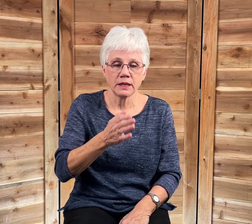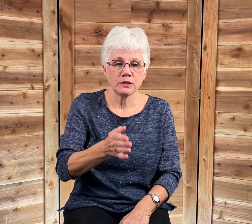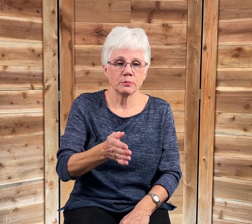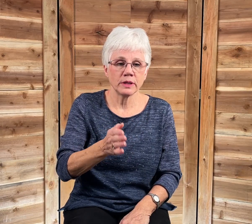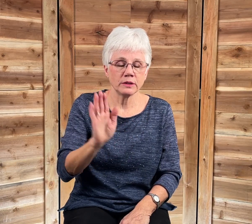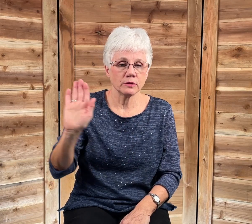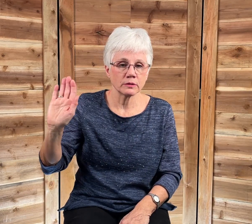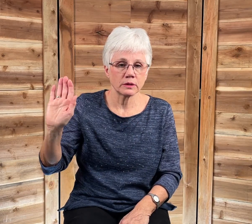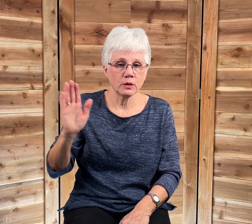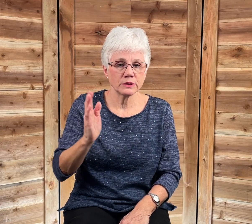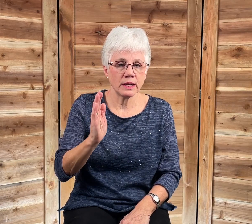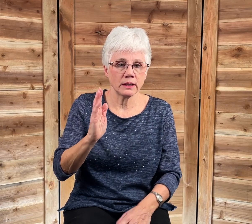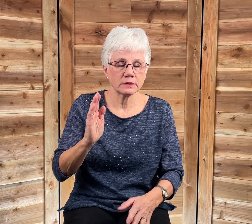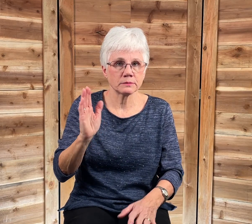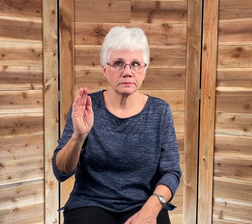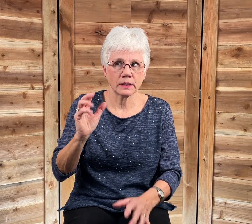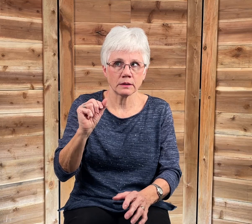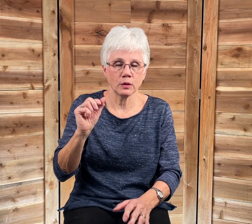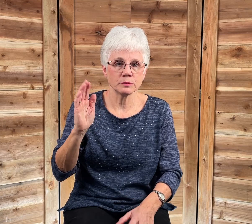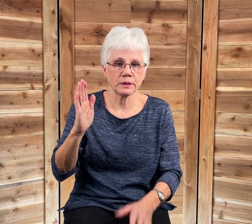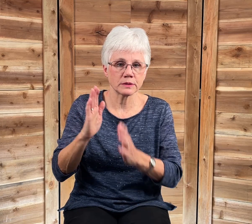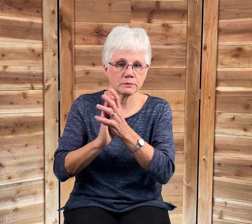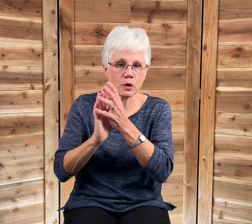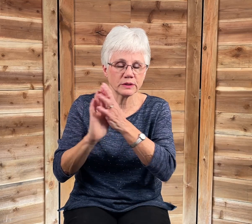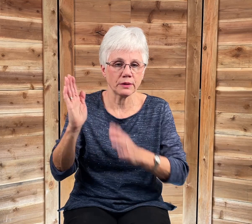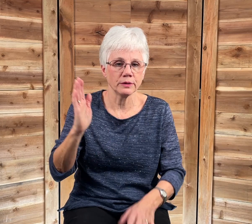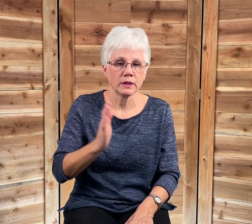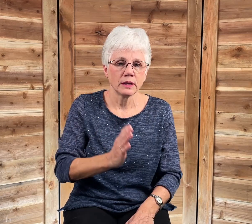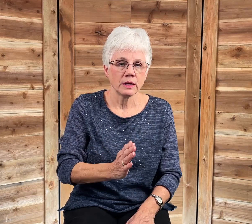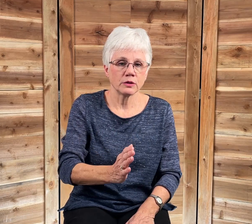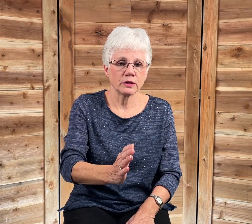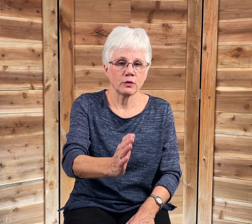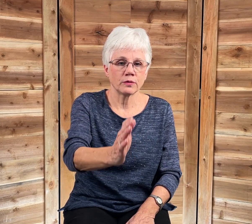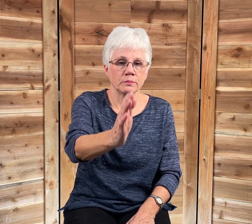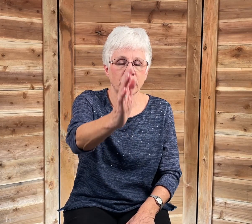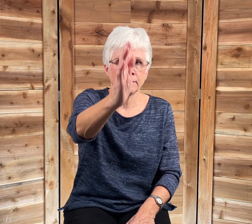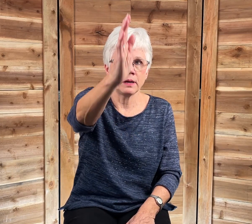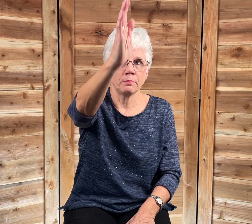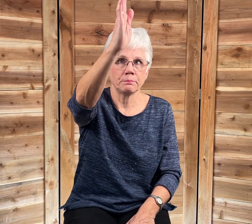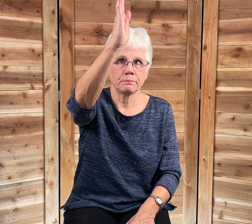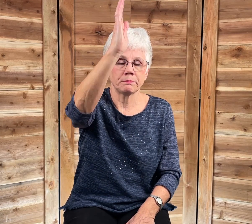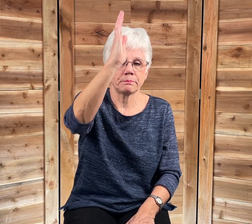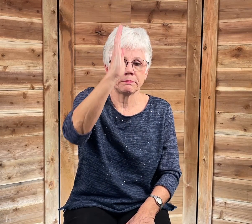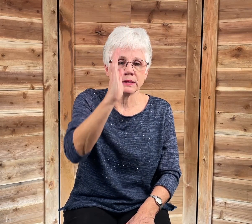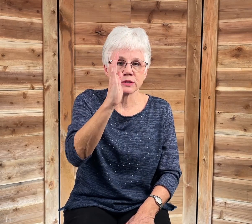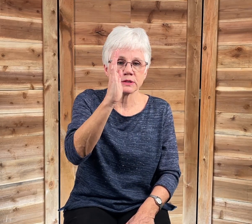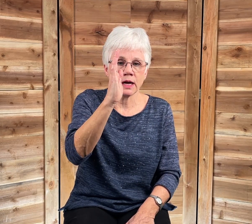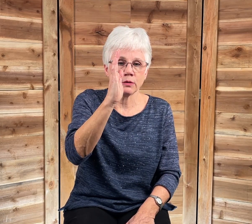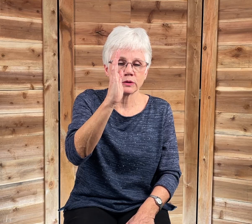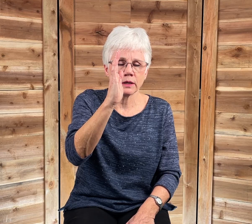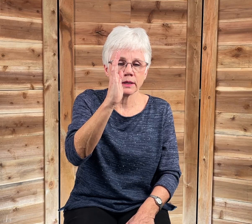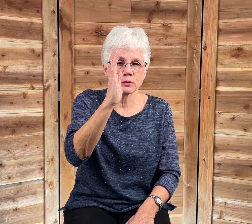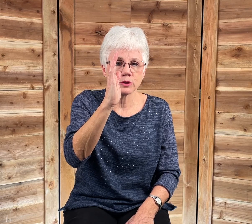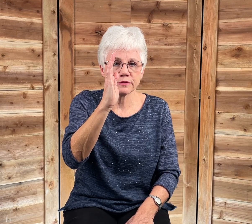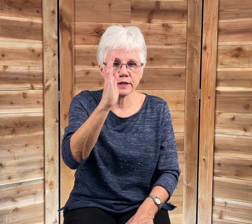God, you bring your closed hand, it's not closed, but it's all together. You're going to go from bottom up and just